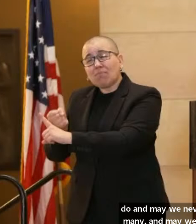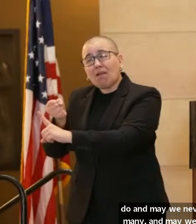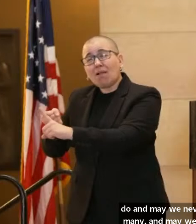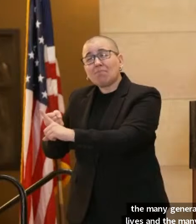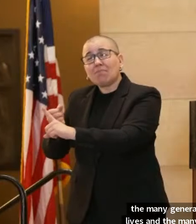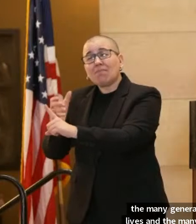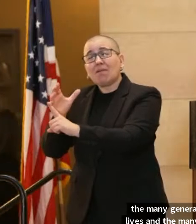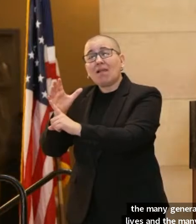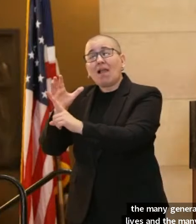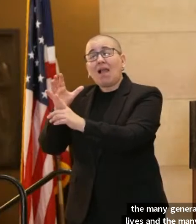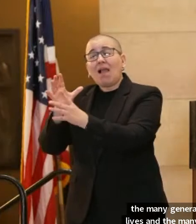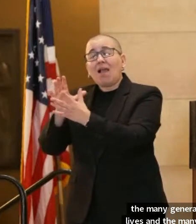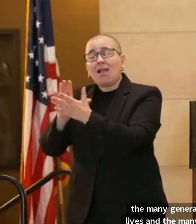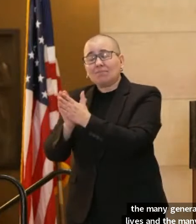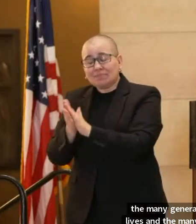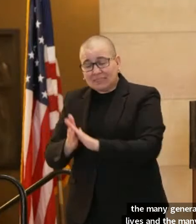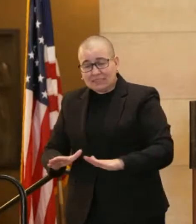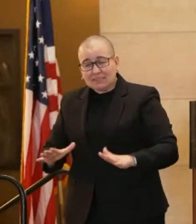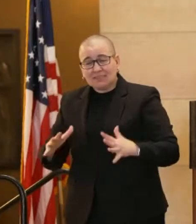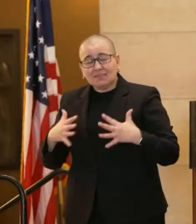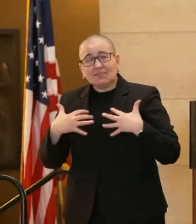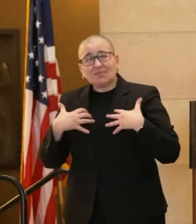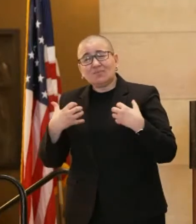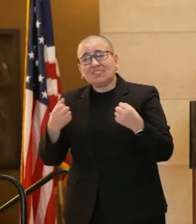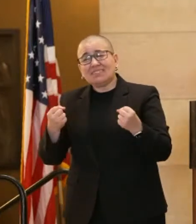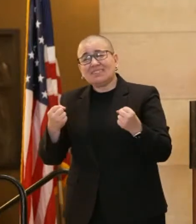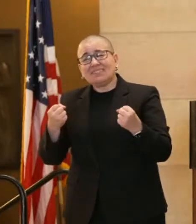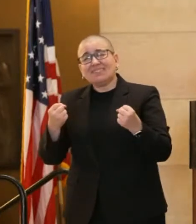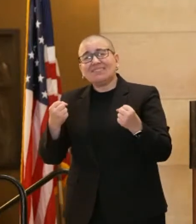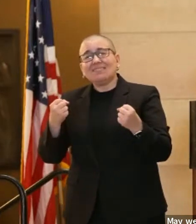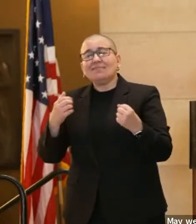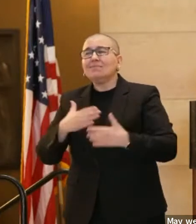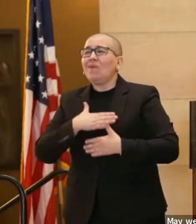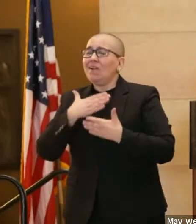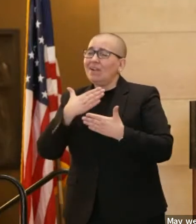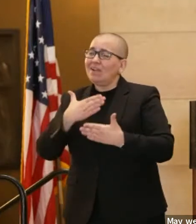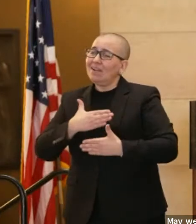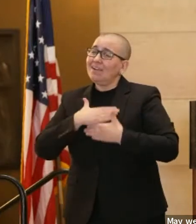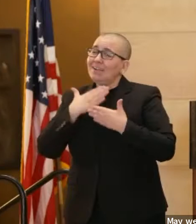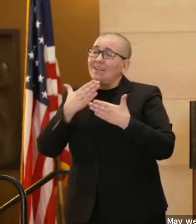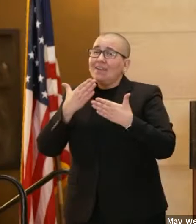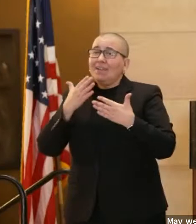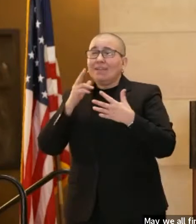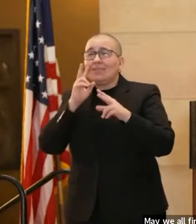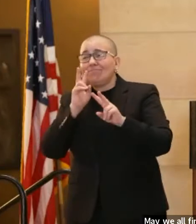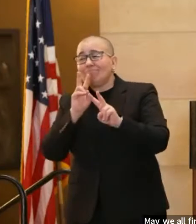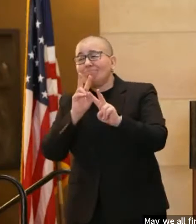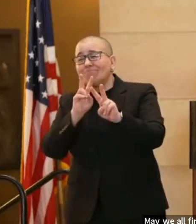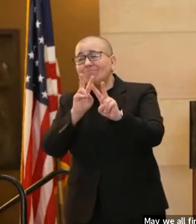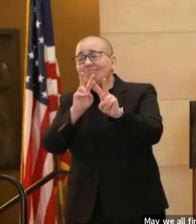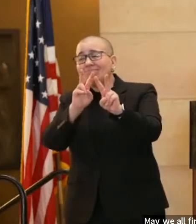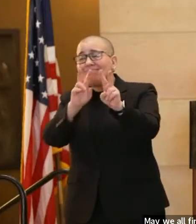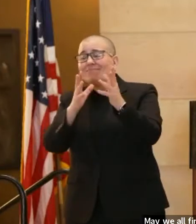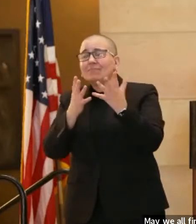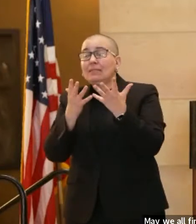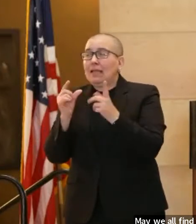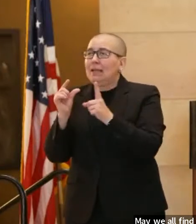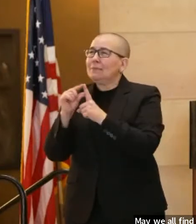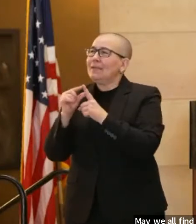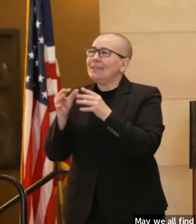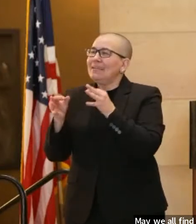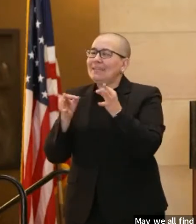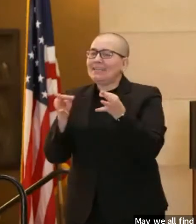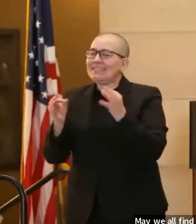and healing and joy, undescribable joy in all of our